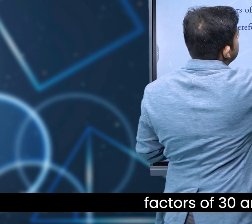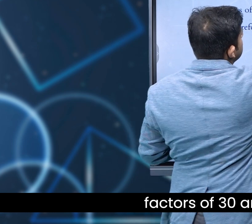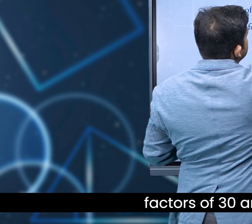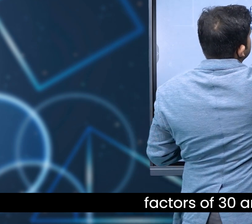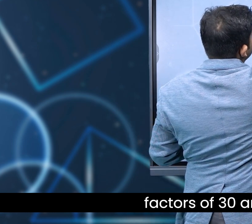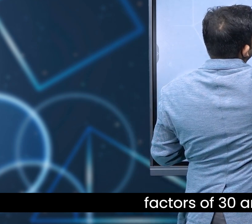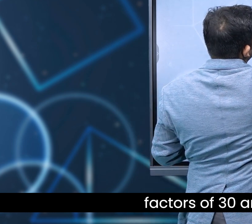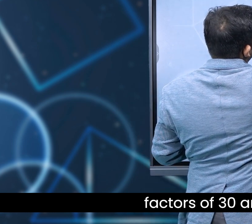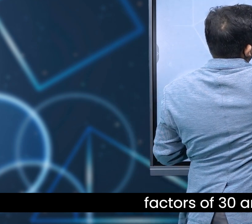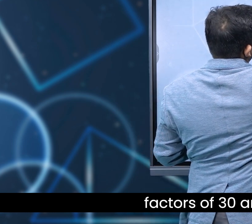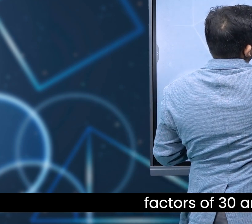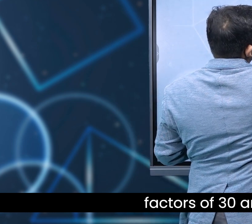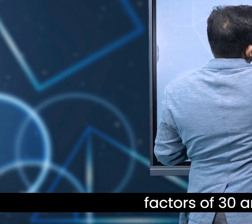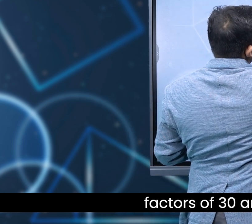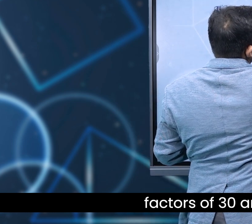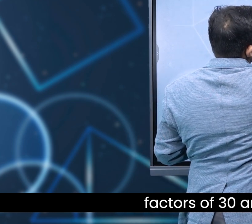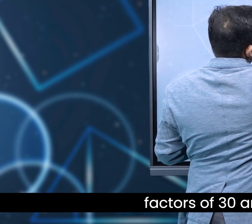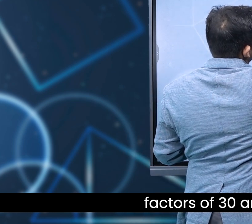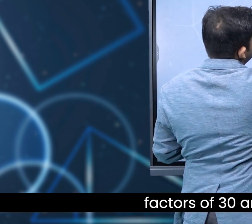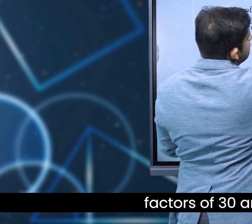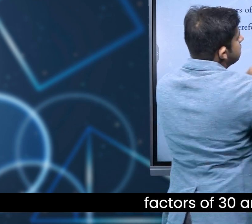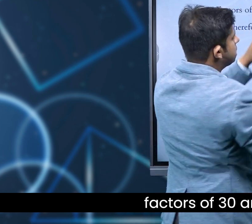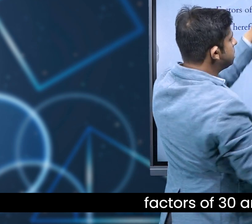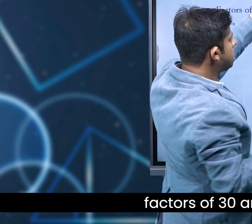are 1,